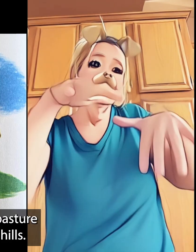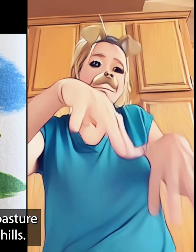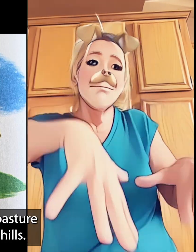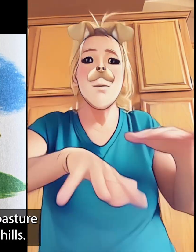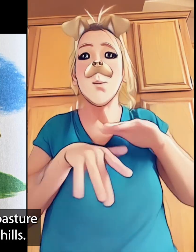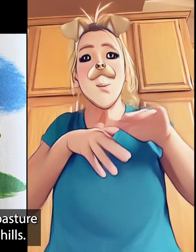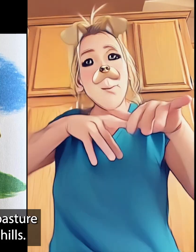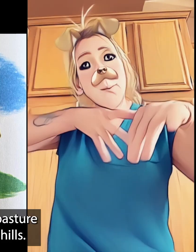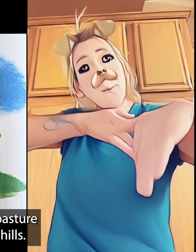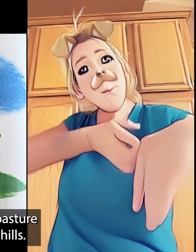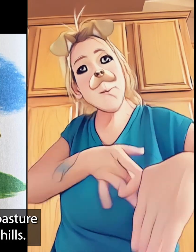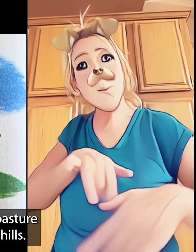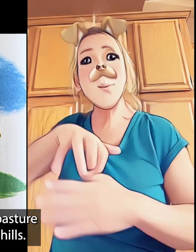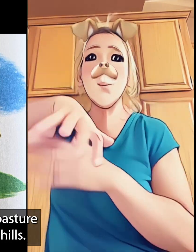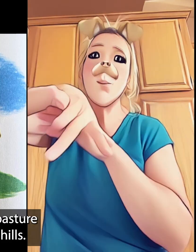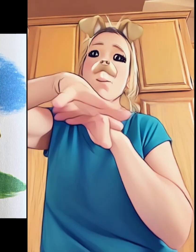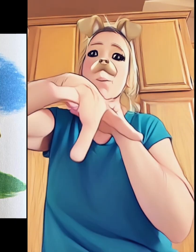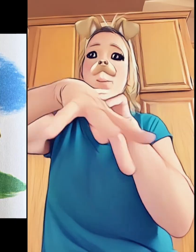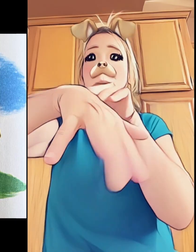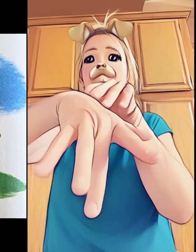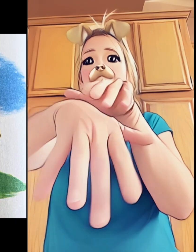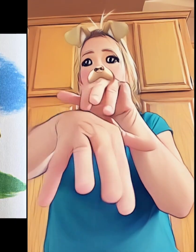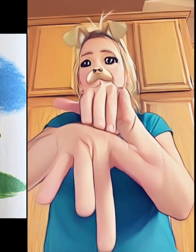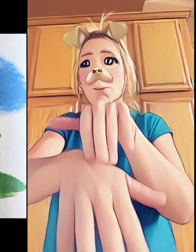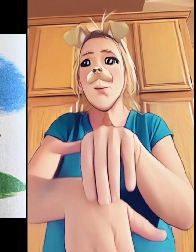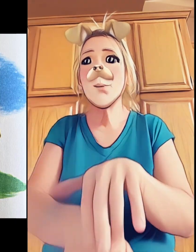green pasture and the green hills.